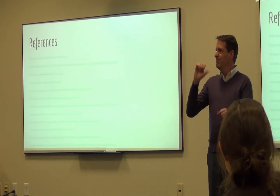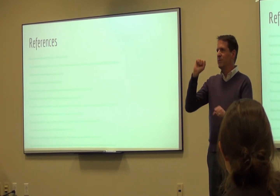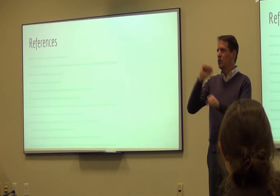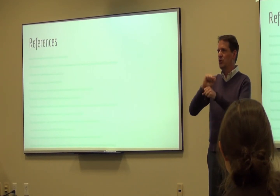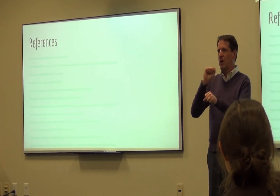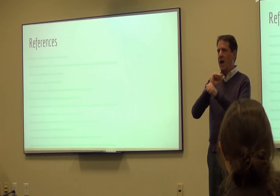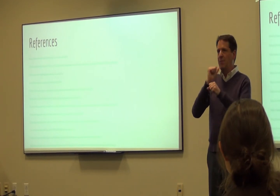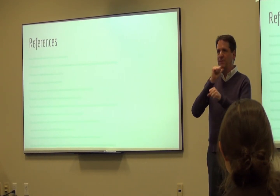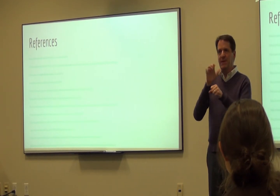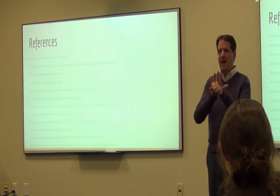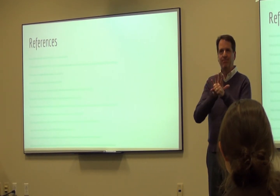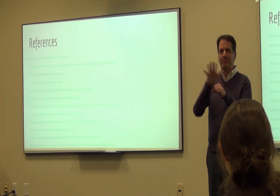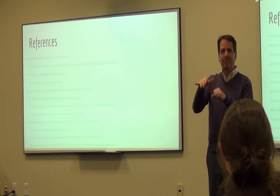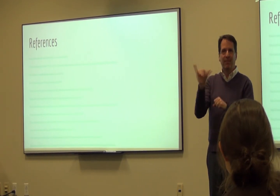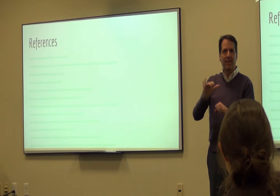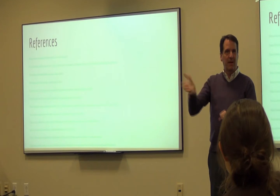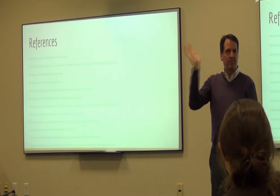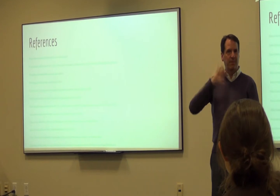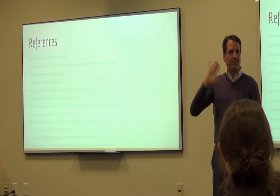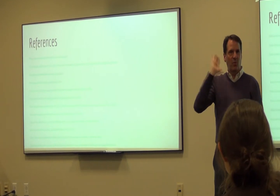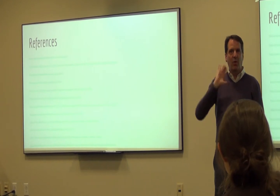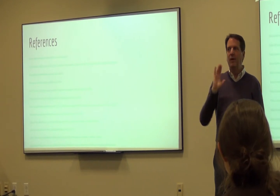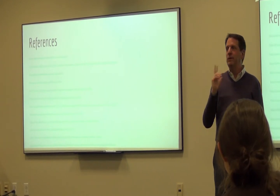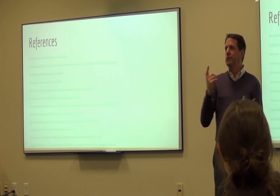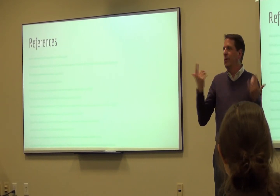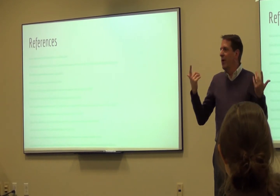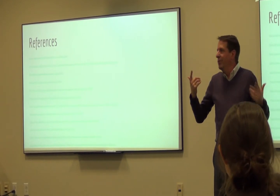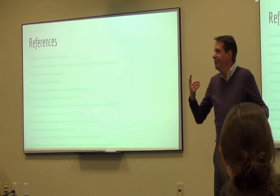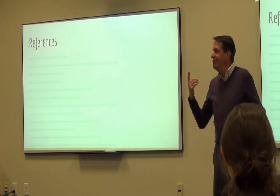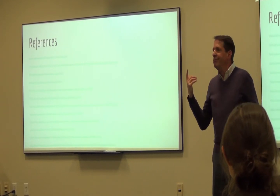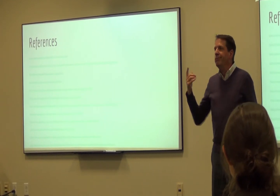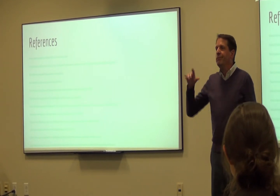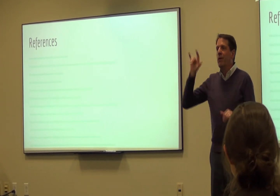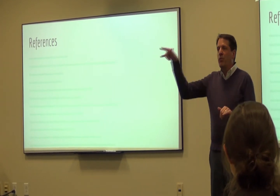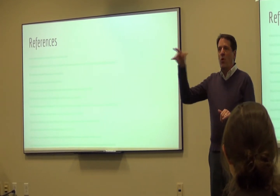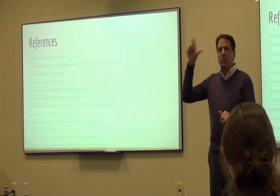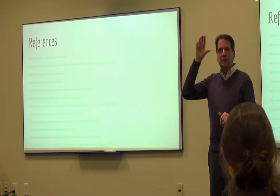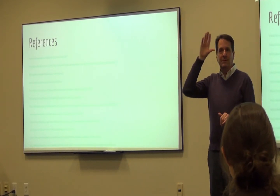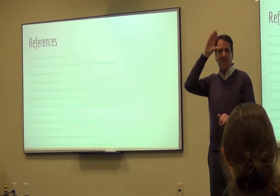well. There's not an overabundance of jobs like there once was.